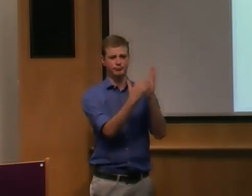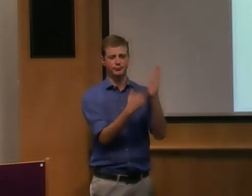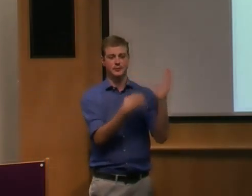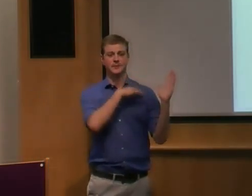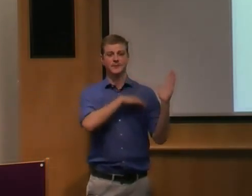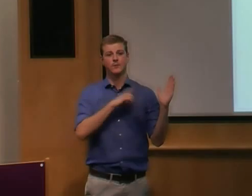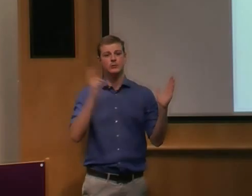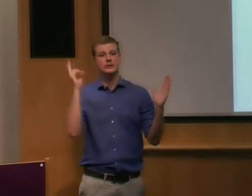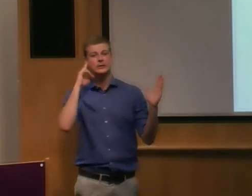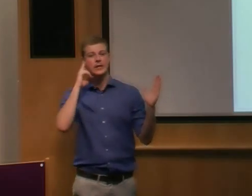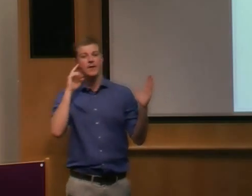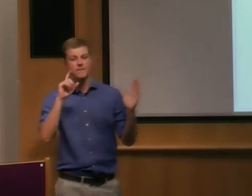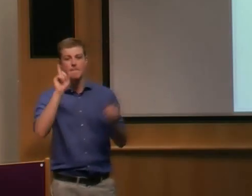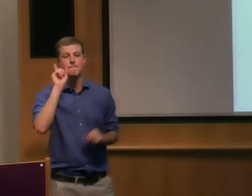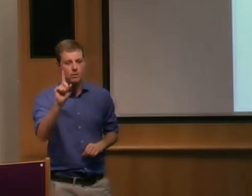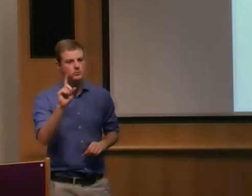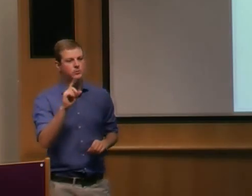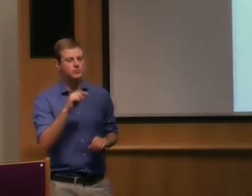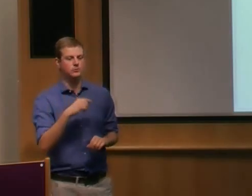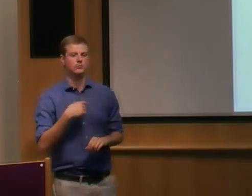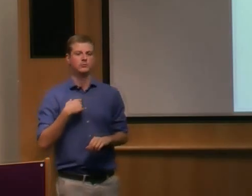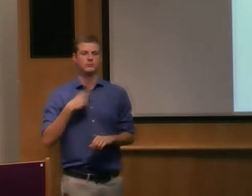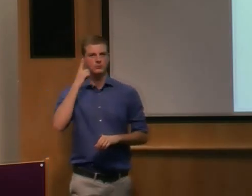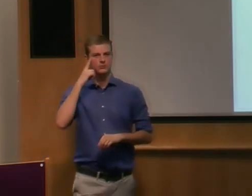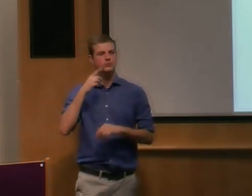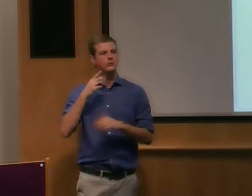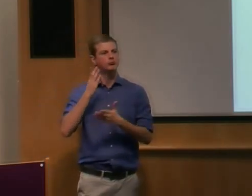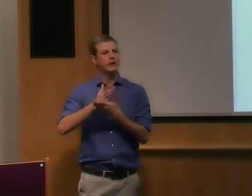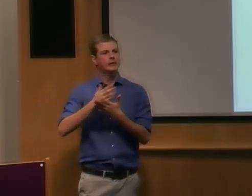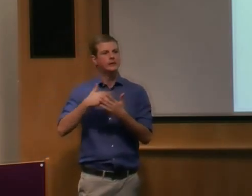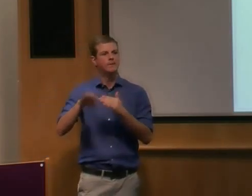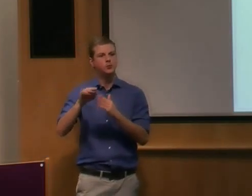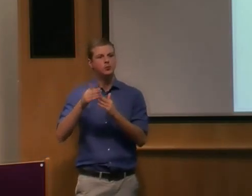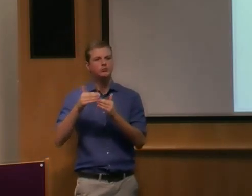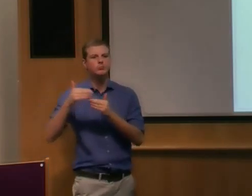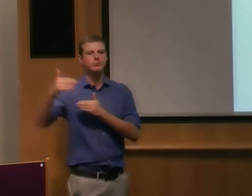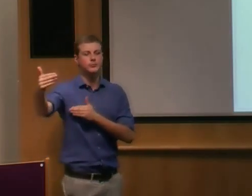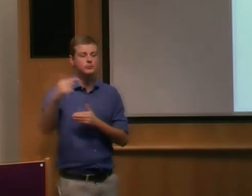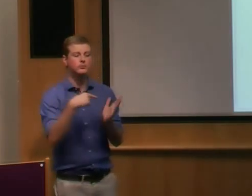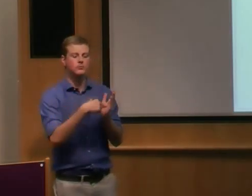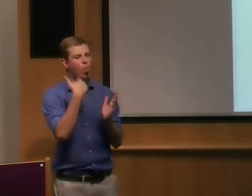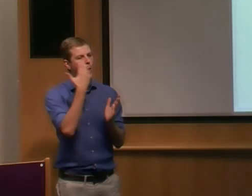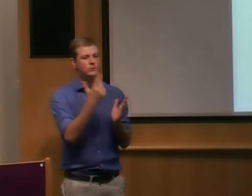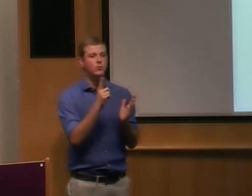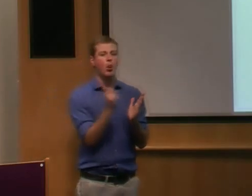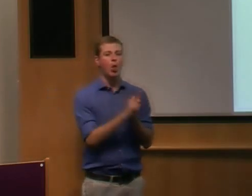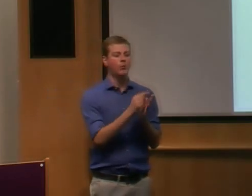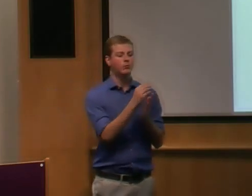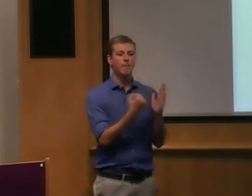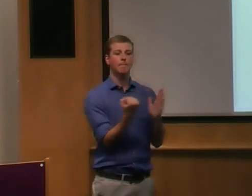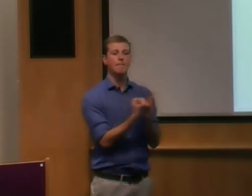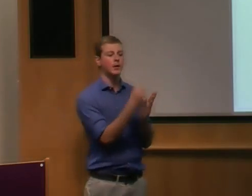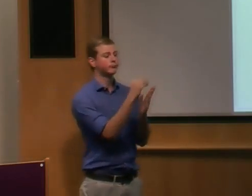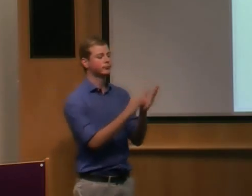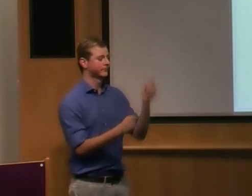The UN Convention has lots of really important advantages for the deaf community. And I think that in the future,